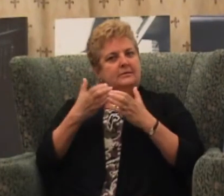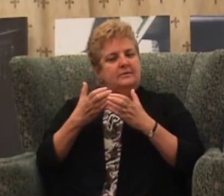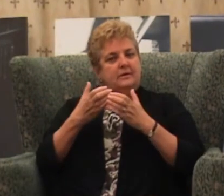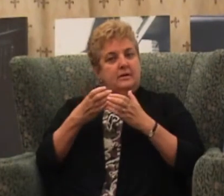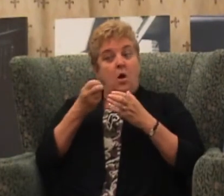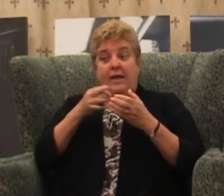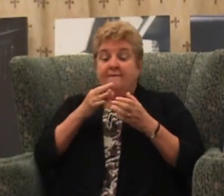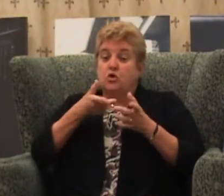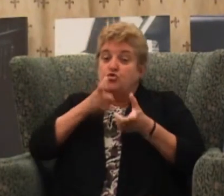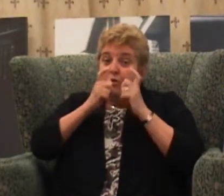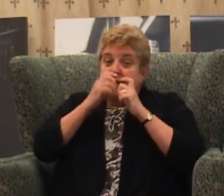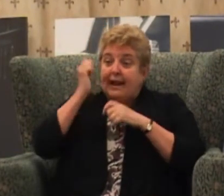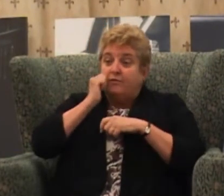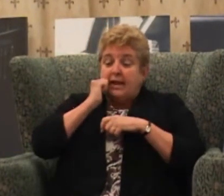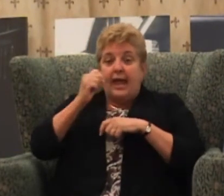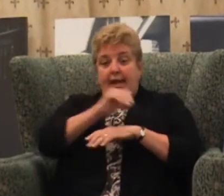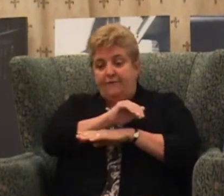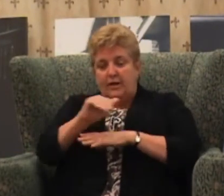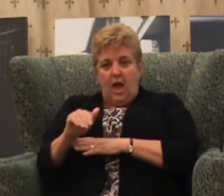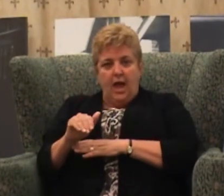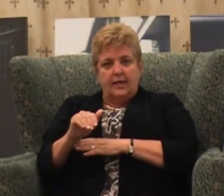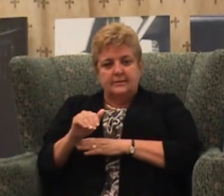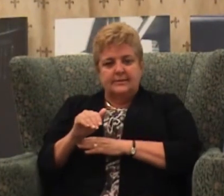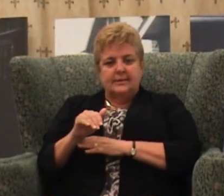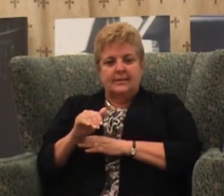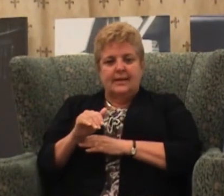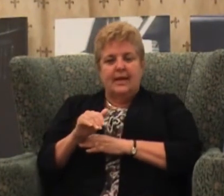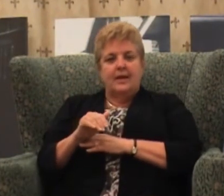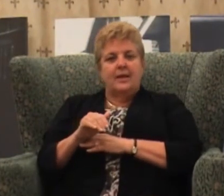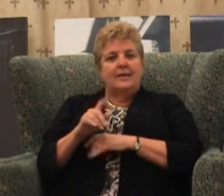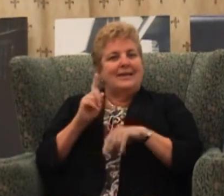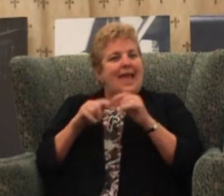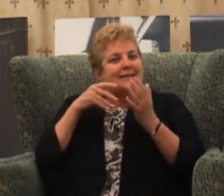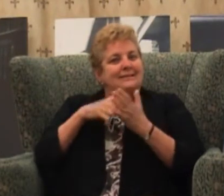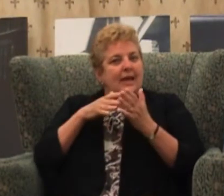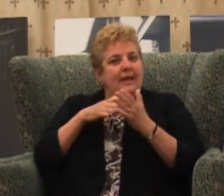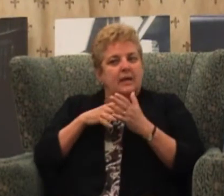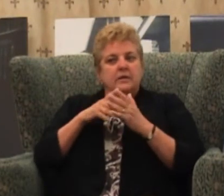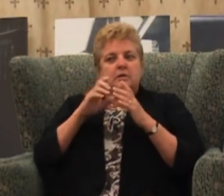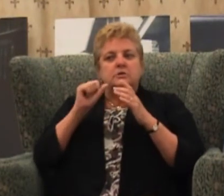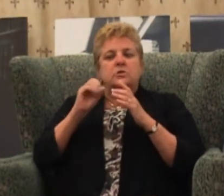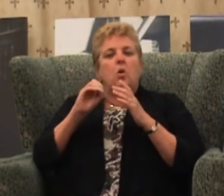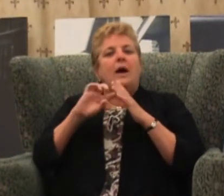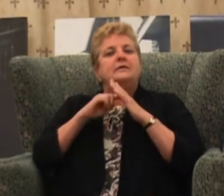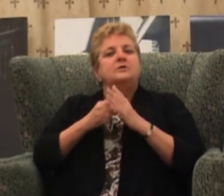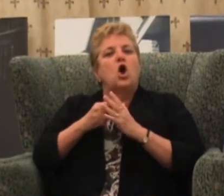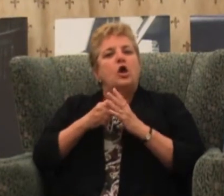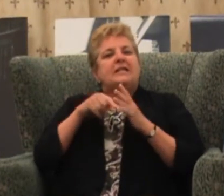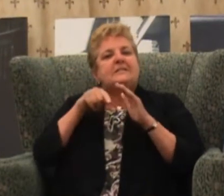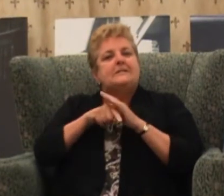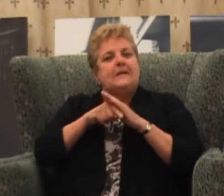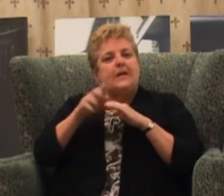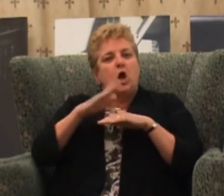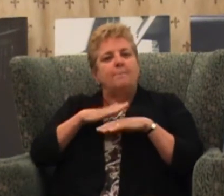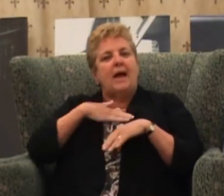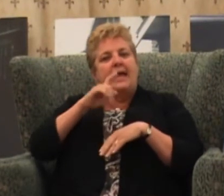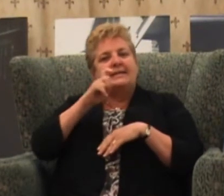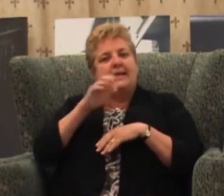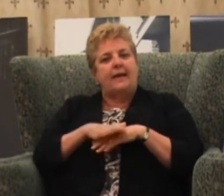study. So now I start cheating on my exams. My spirit started getting real sick. I started writing the answers on the cuffs of